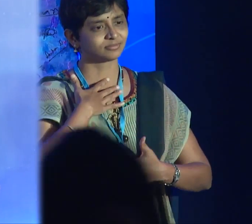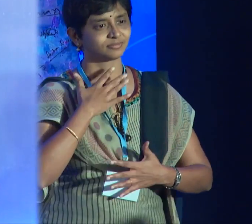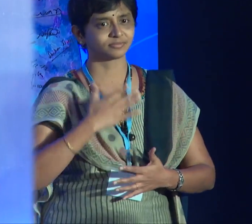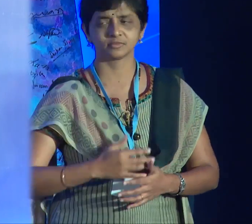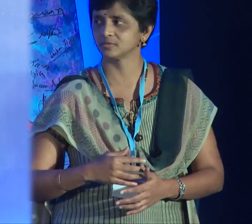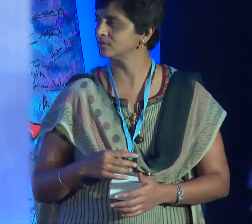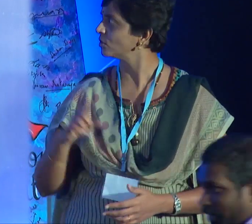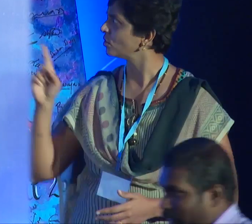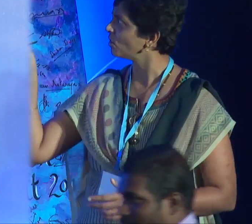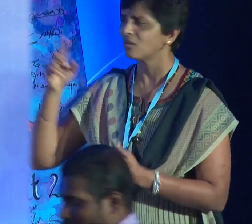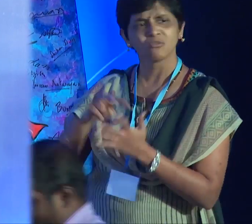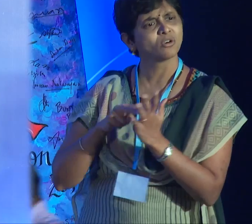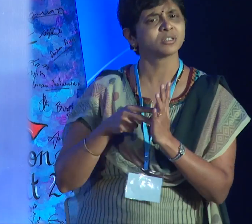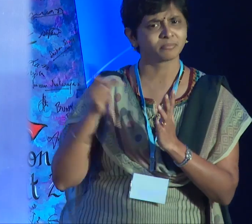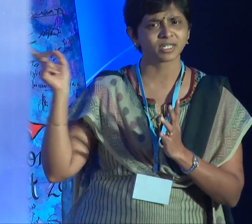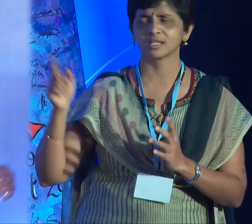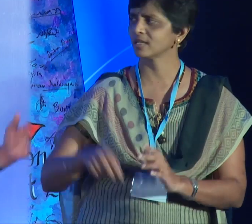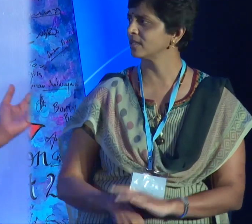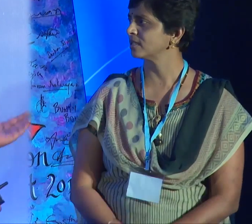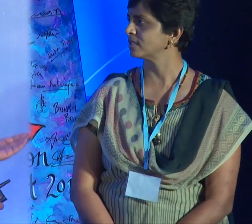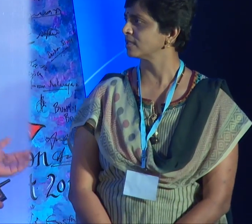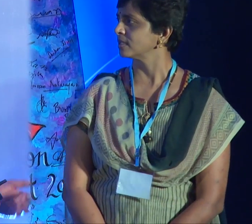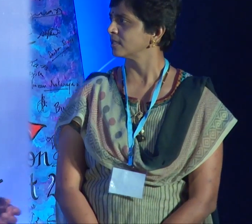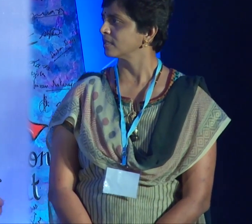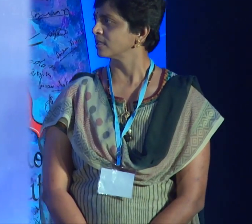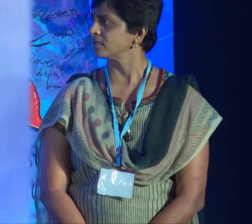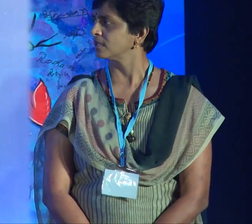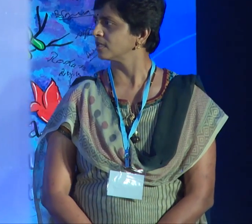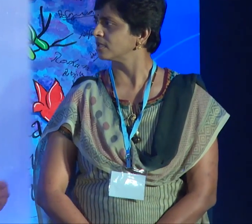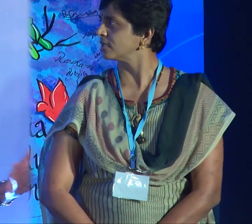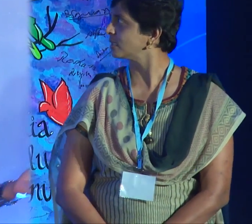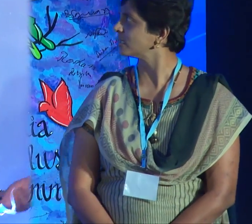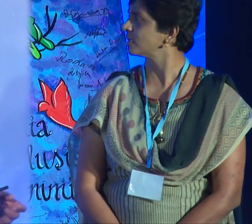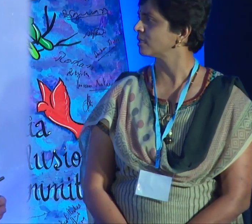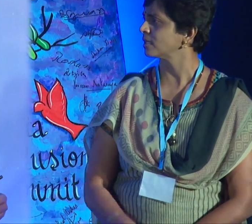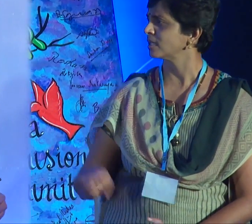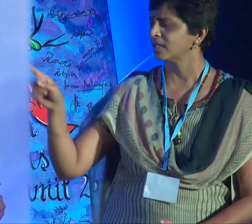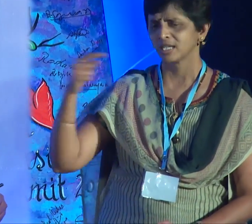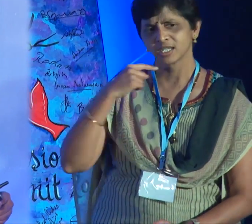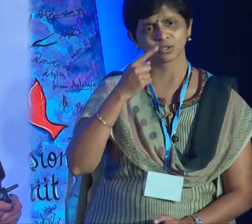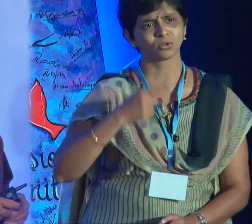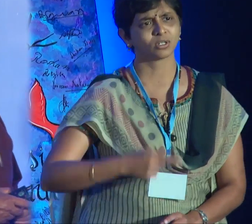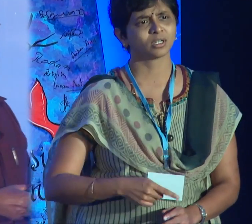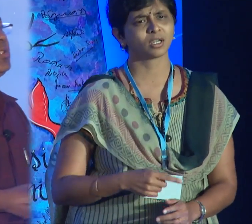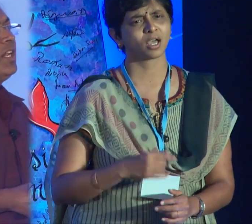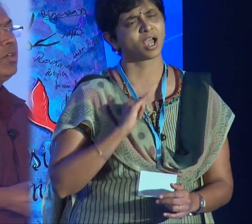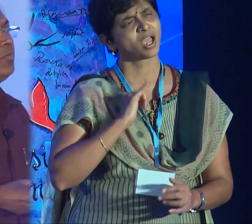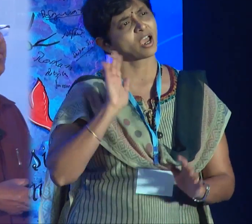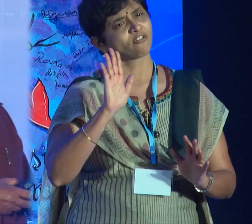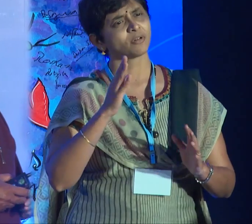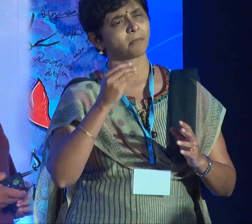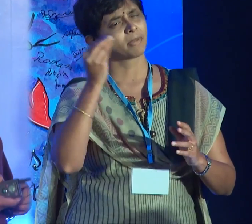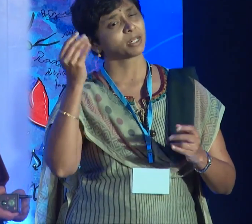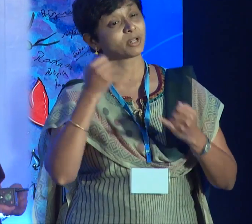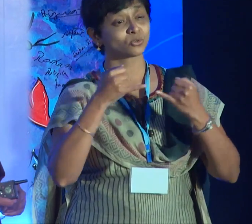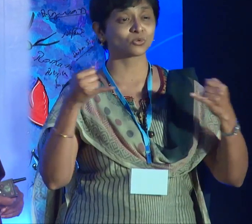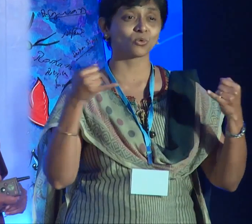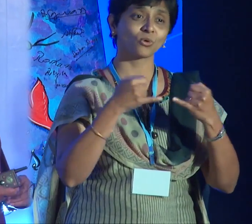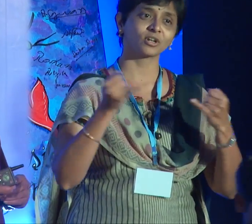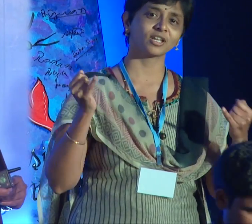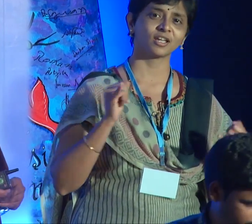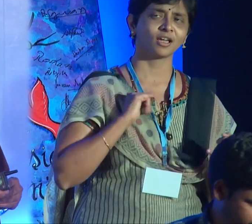abled people? And he was talking about the Inclusion Summit, and I said, yes, there are many stories. So he said, how come we have never heard of